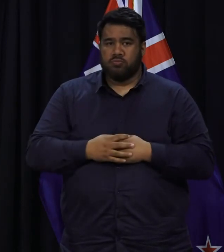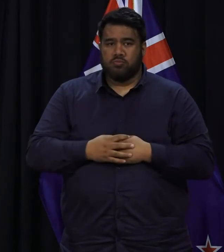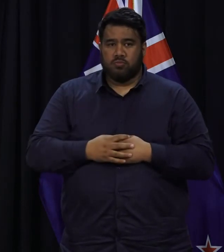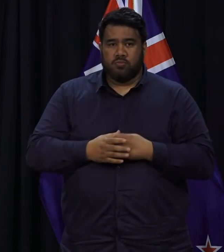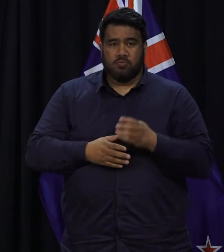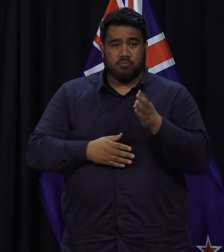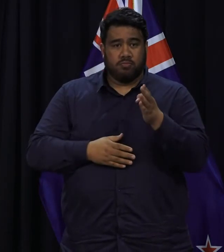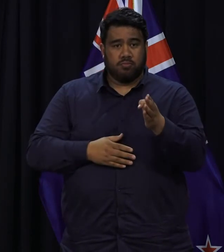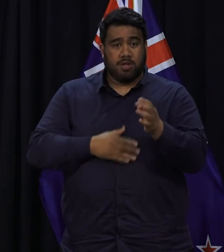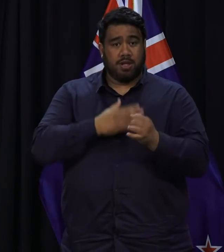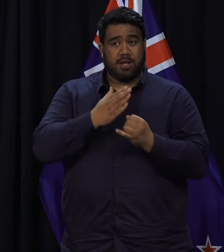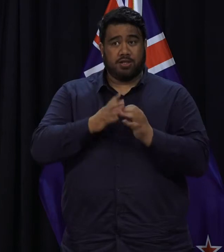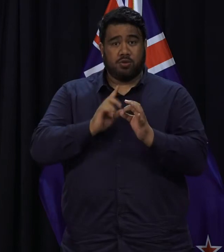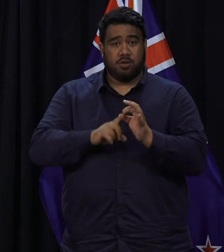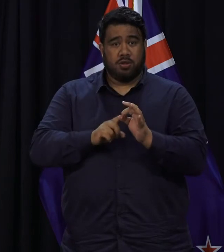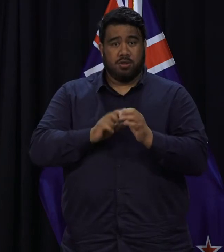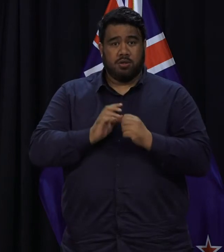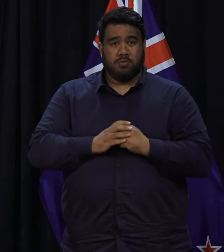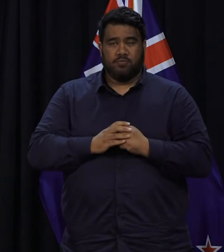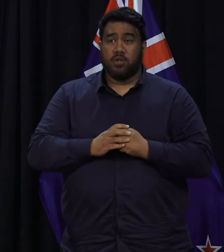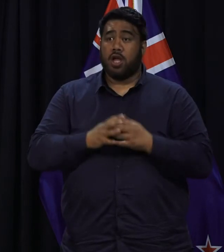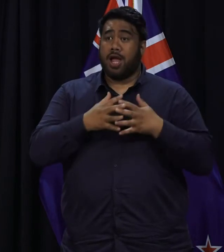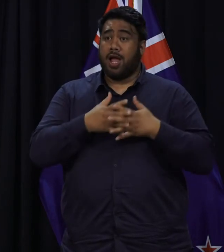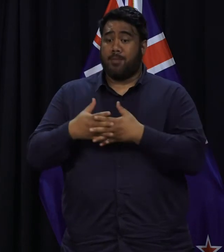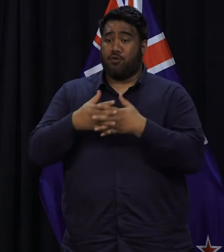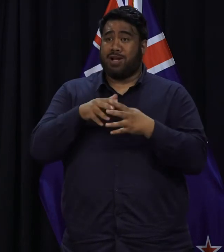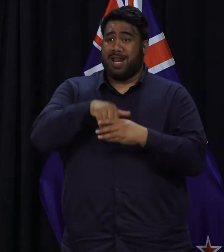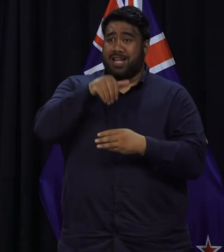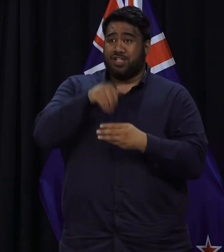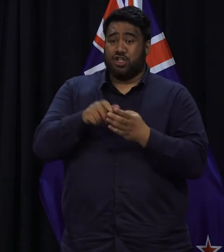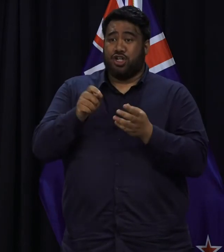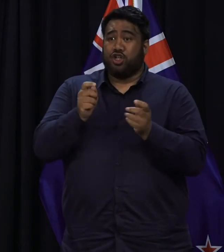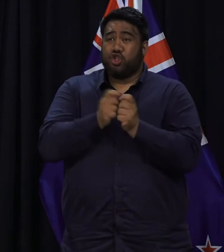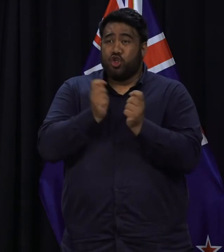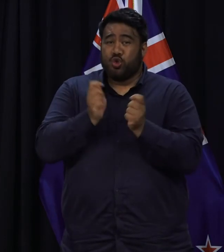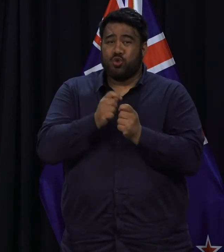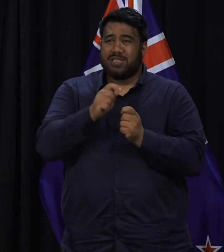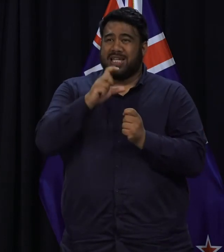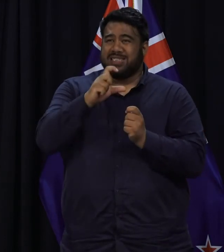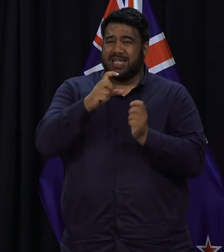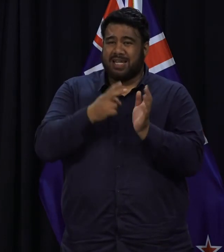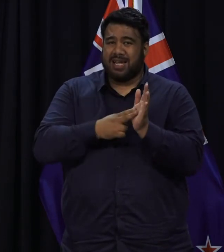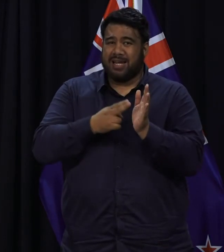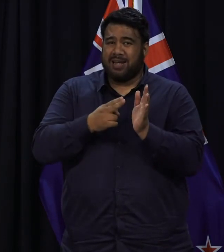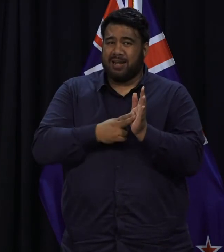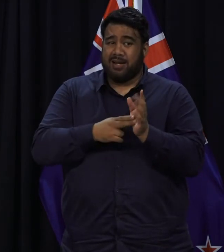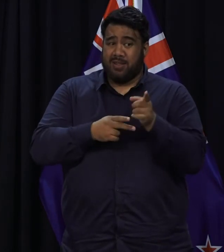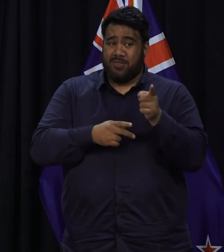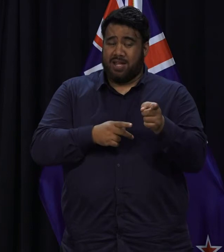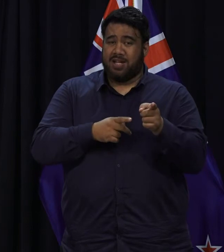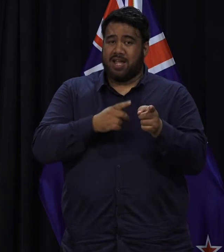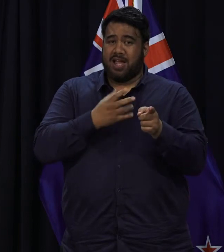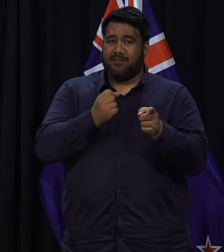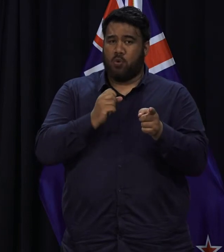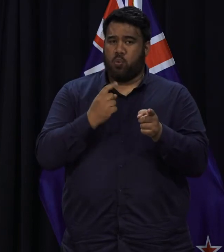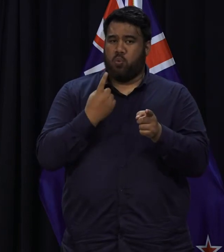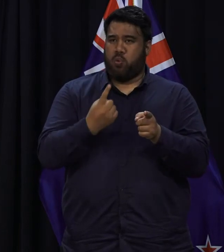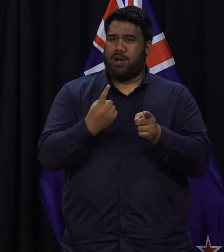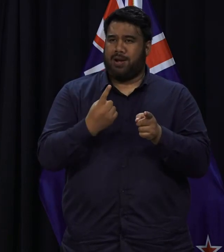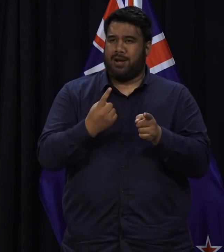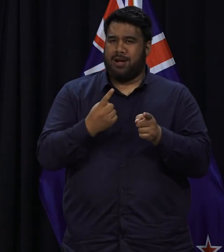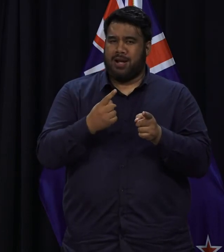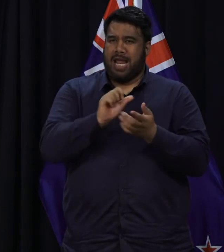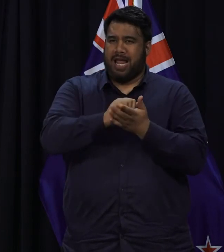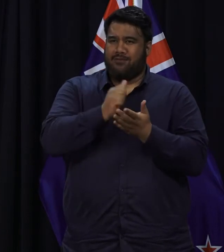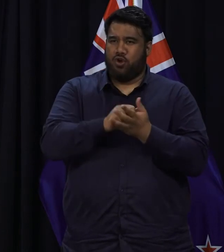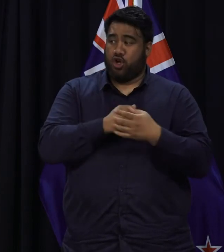Ben. During the CNN coverage of the US election, there's an ad of you that comes up as a promo shot, and you say, "I don't understand America at